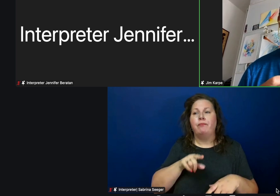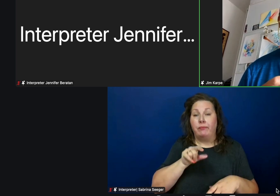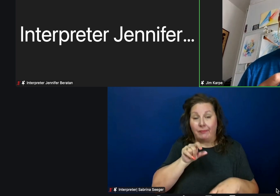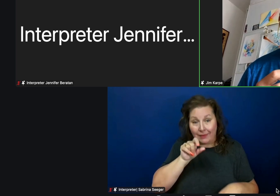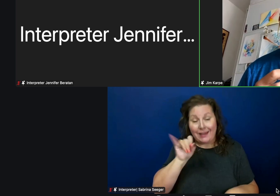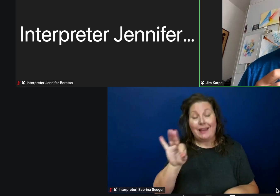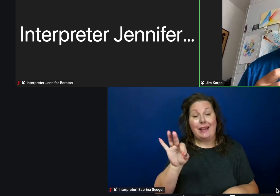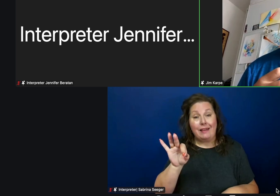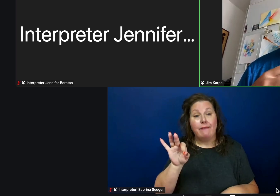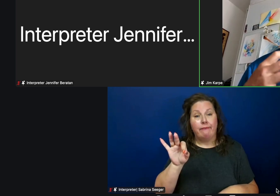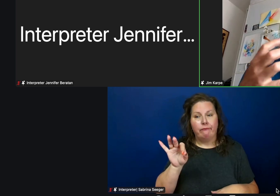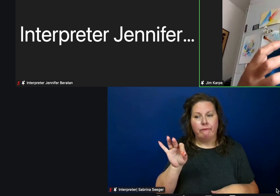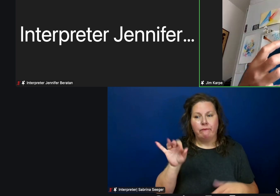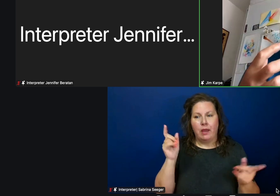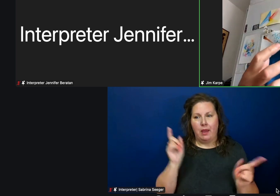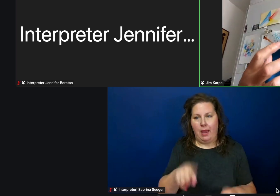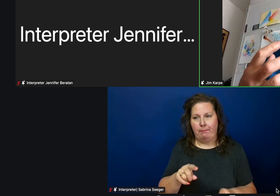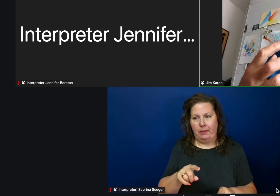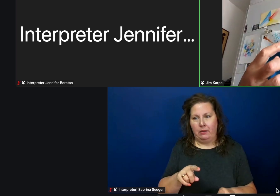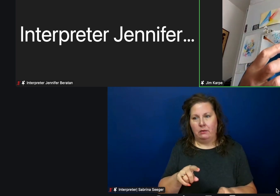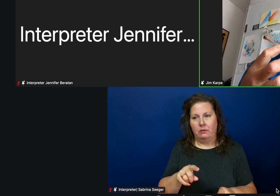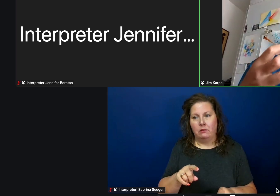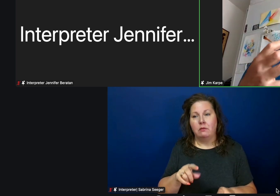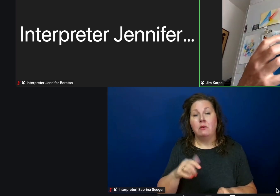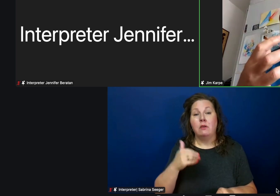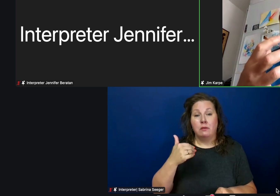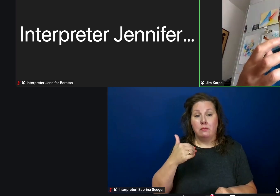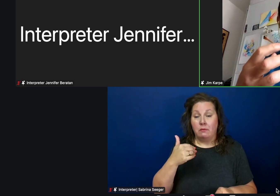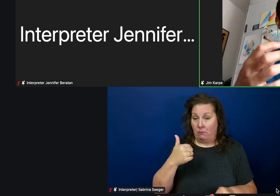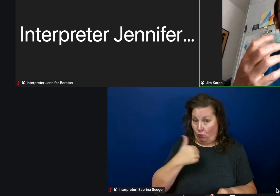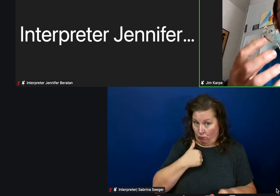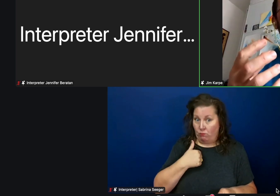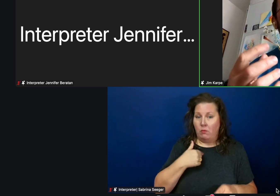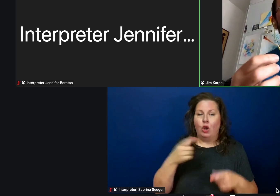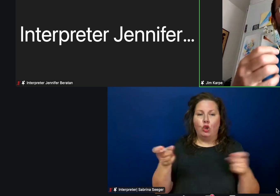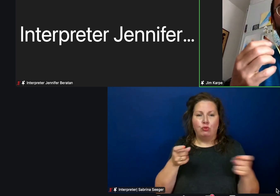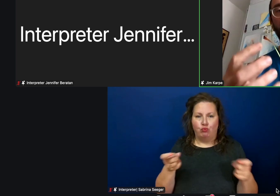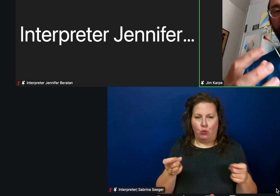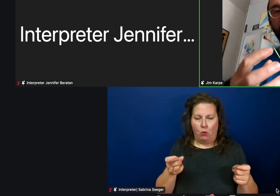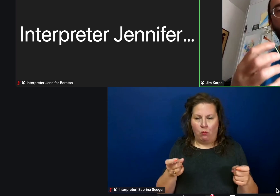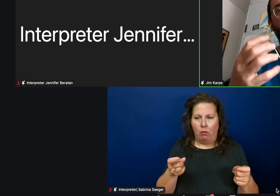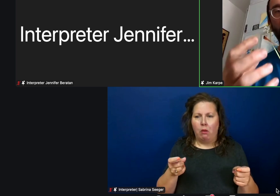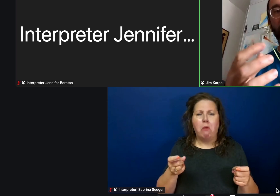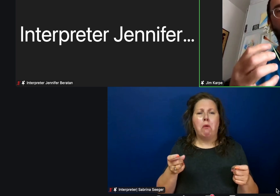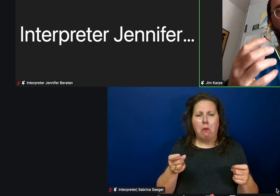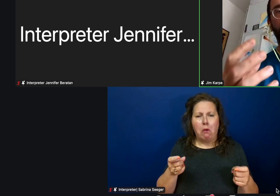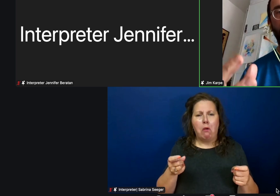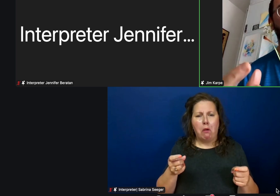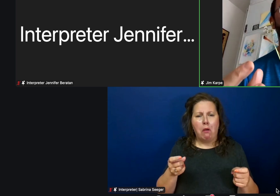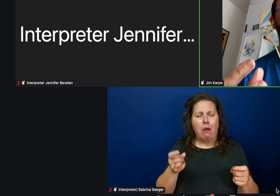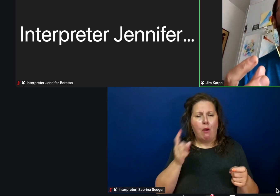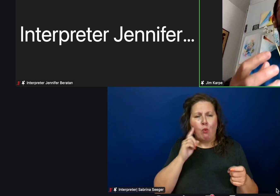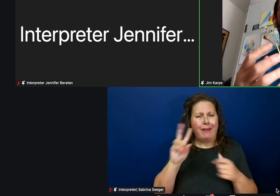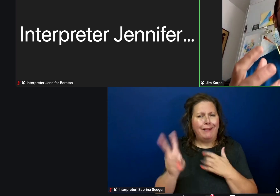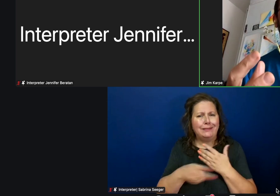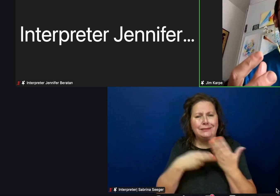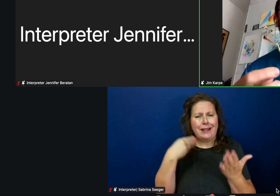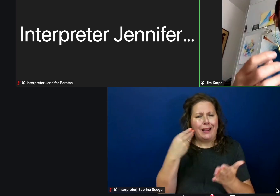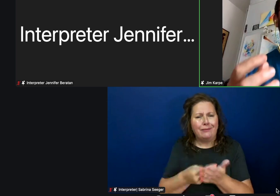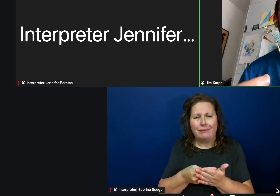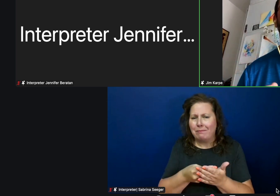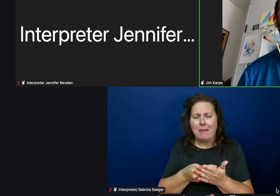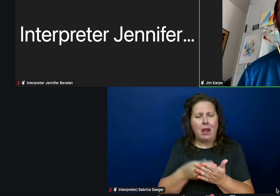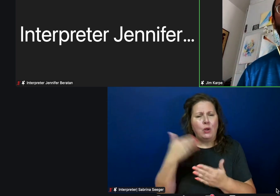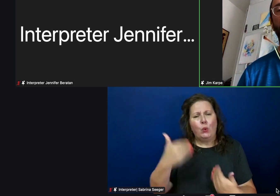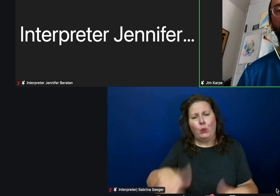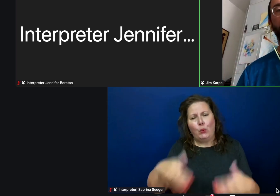we have control, we generate great cost-effective change